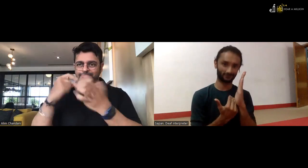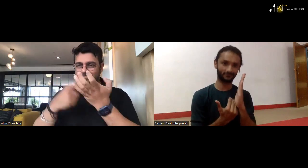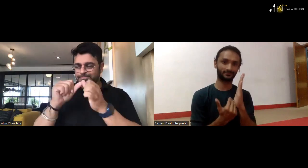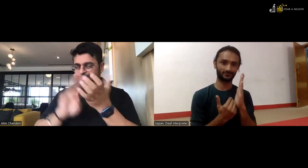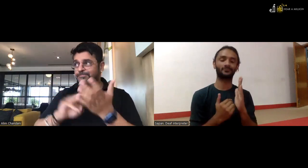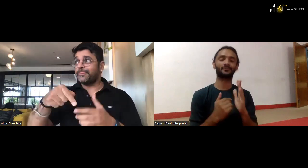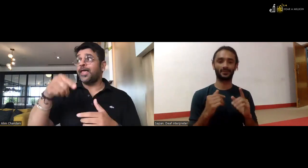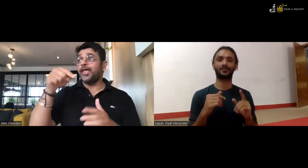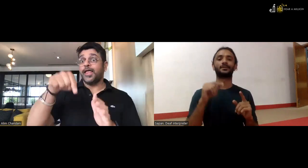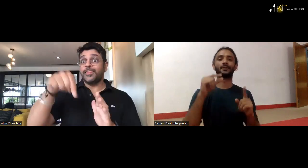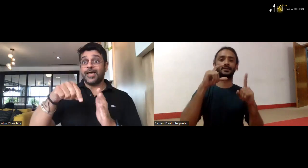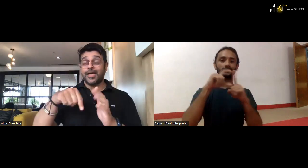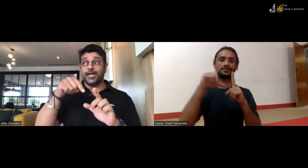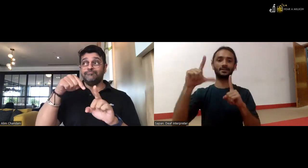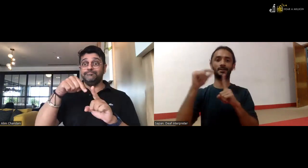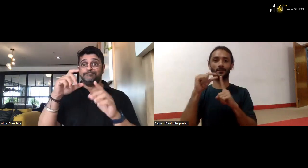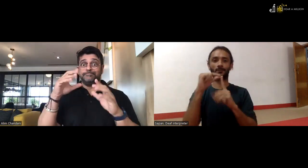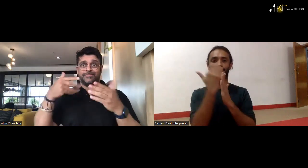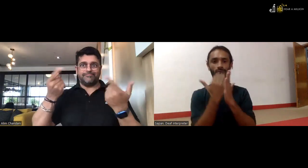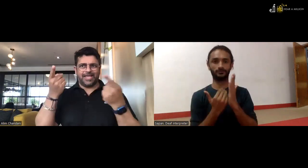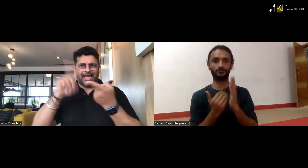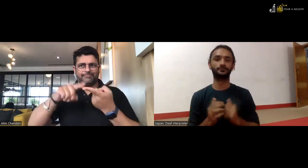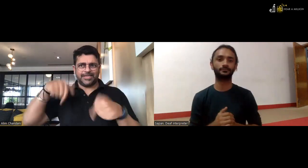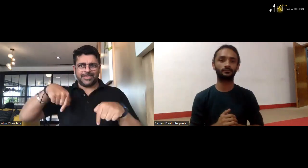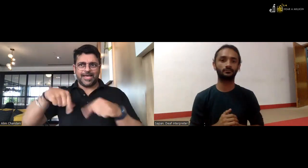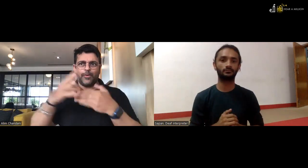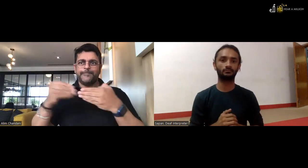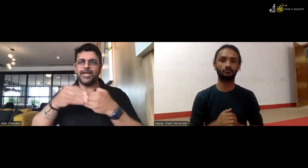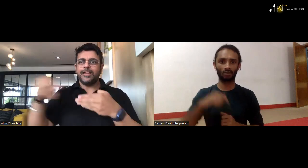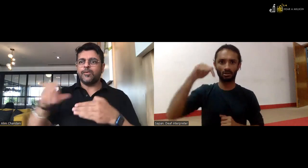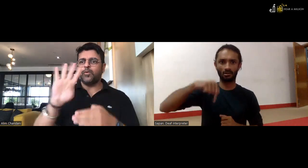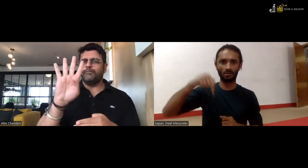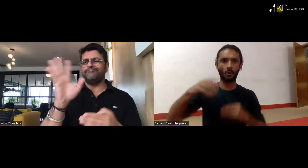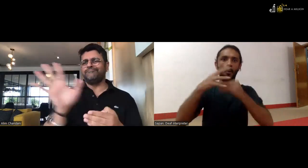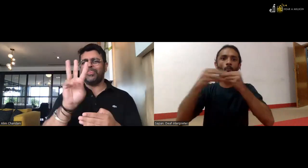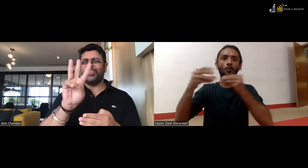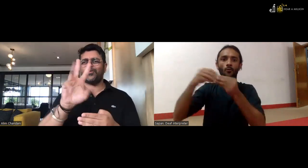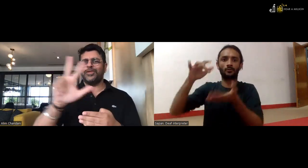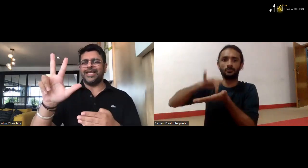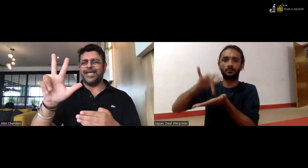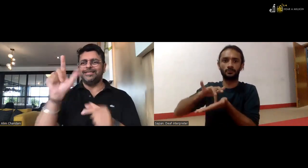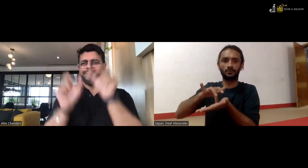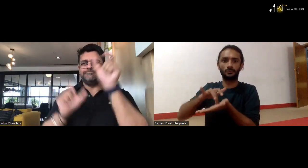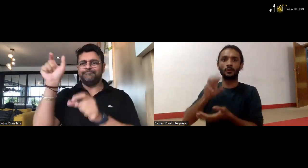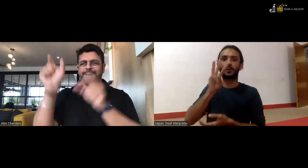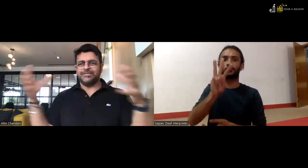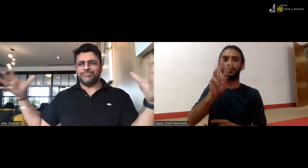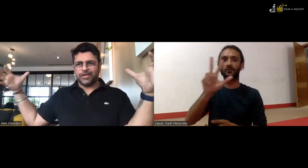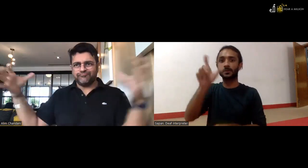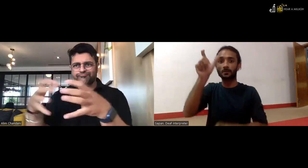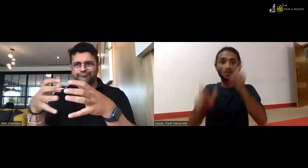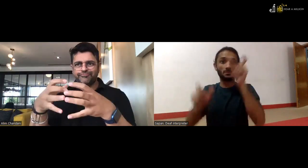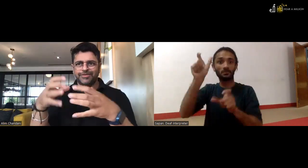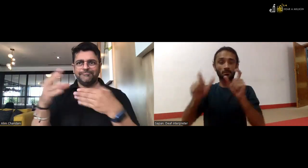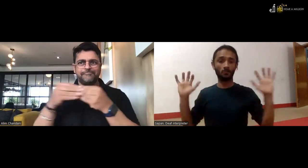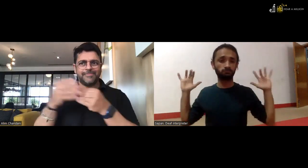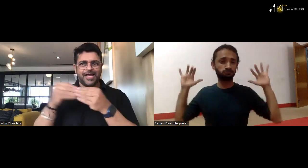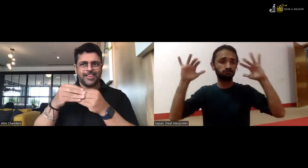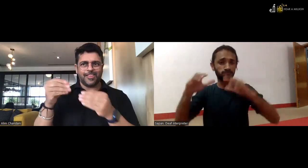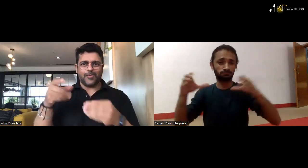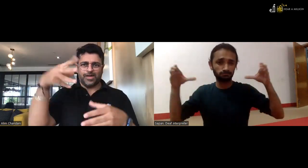project program, and it's happening now in Bangalore with